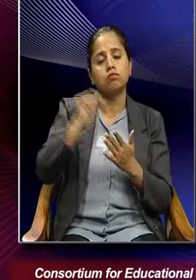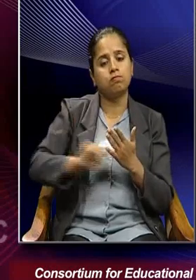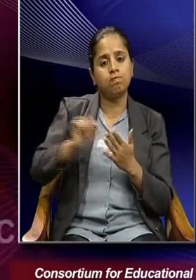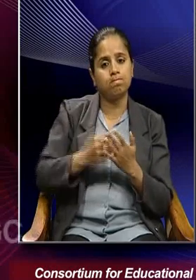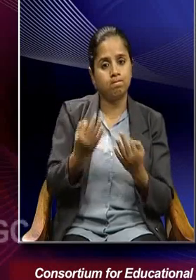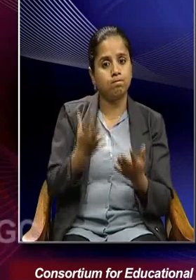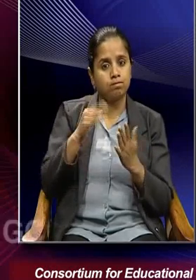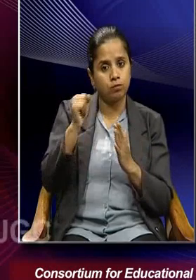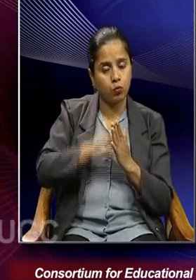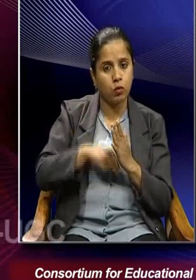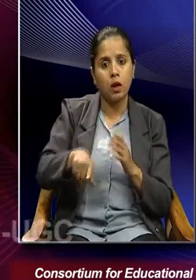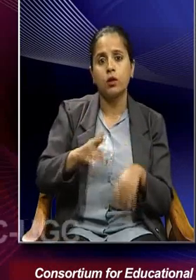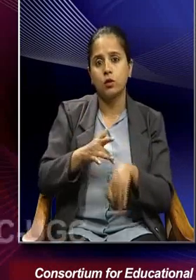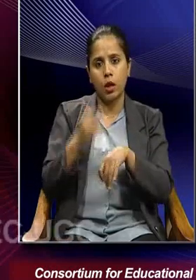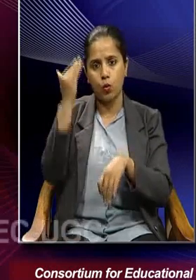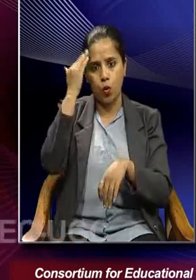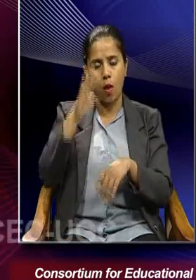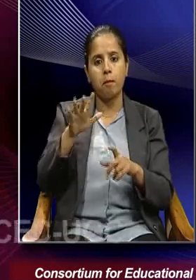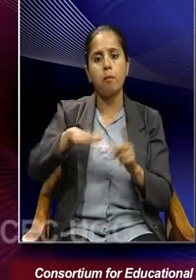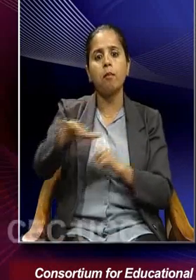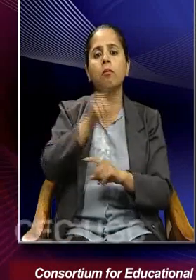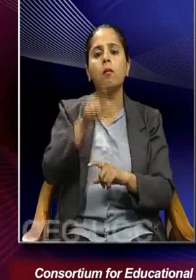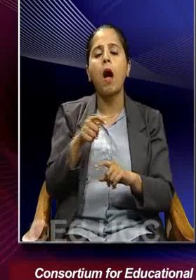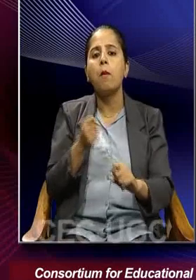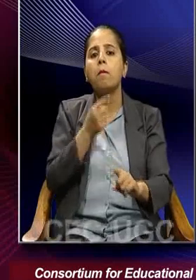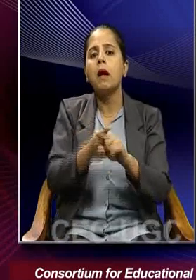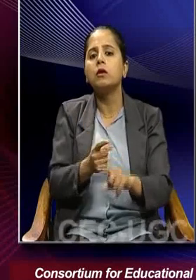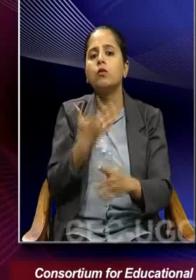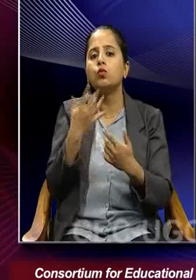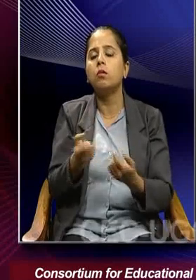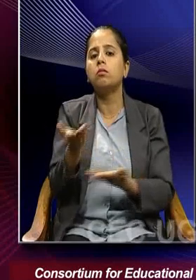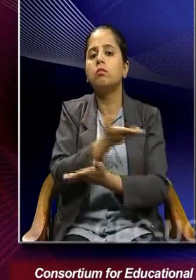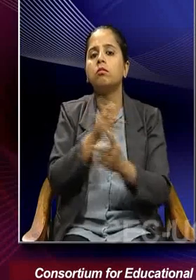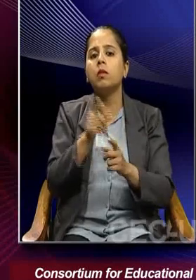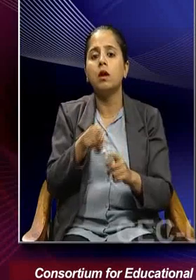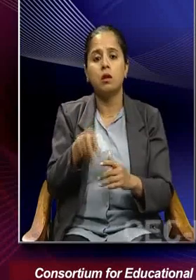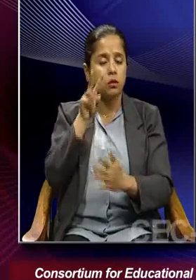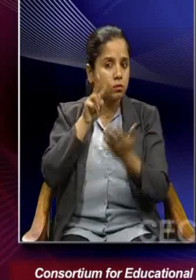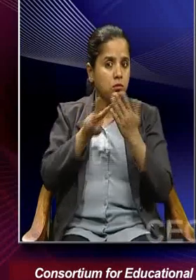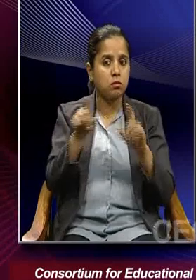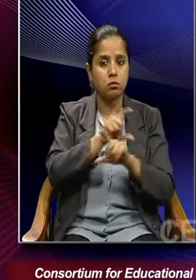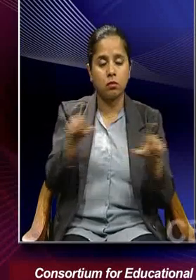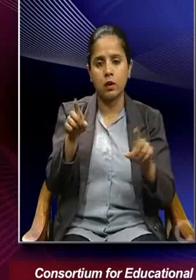well. The kind of sensitivity and maturity which was exhibited by him, and transparency